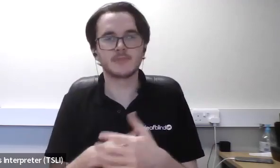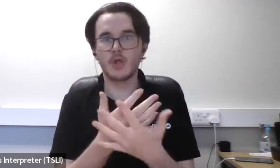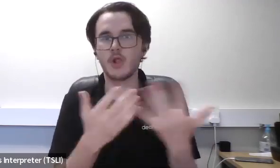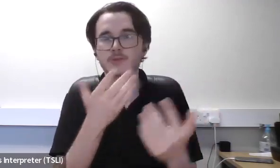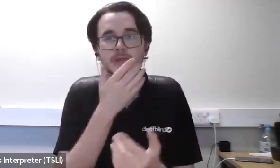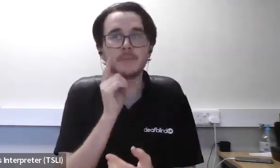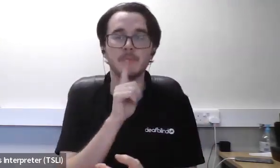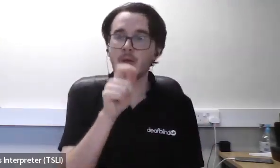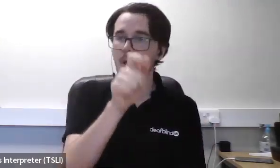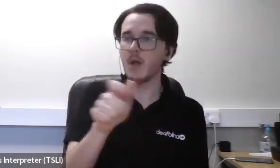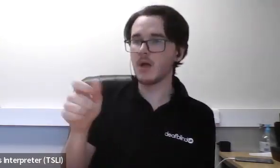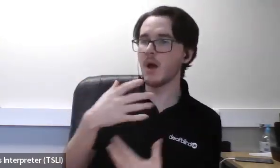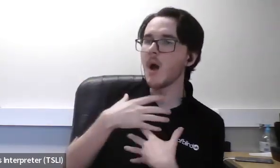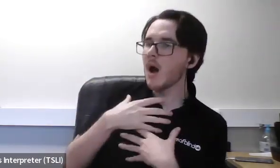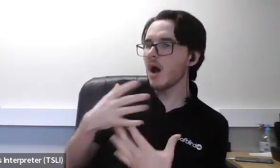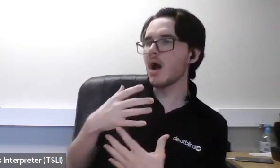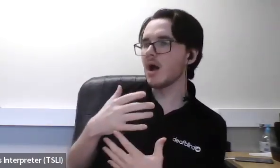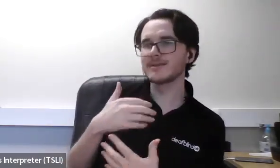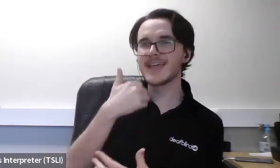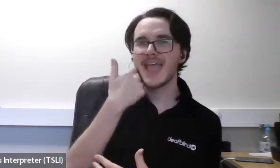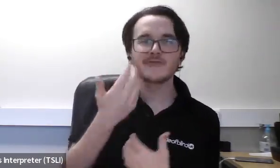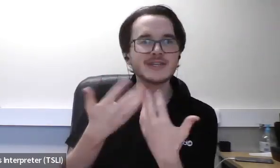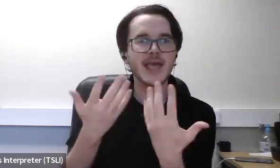people doing remarkable things every day.